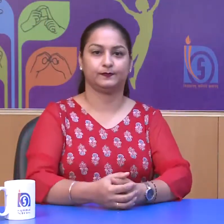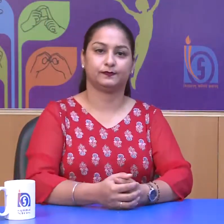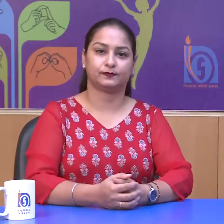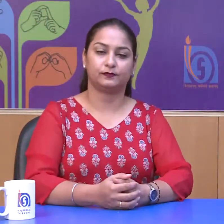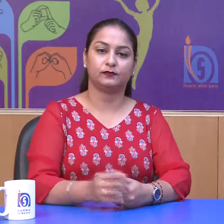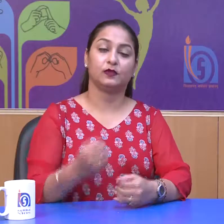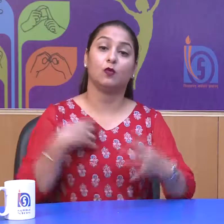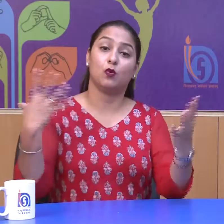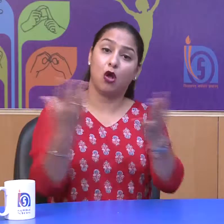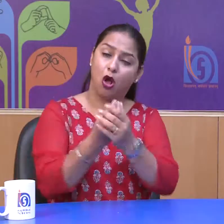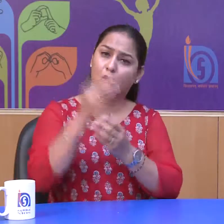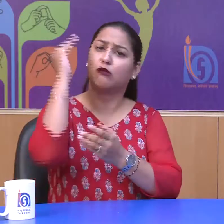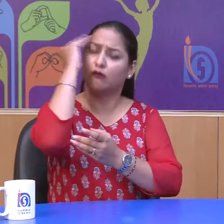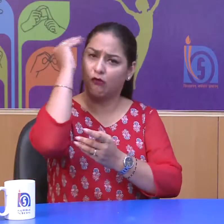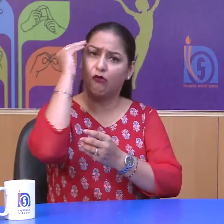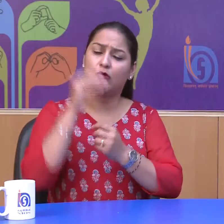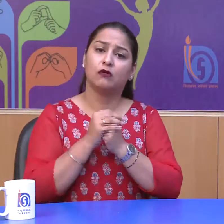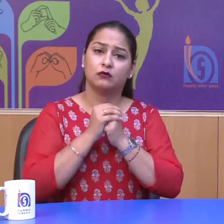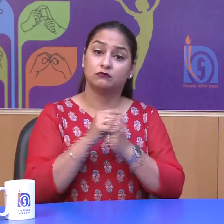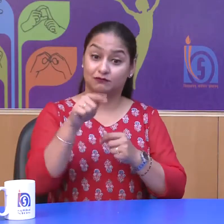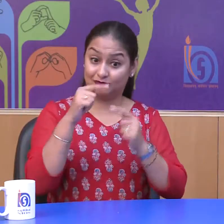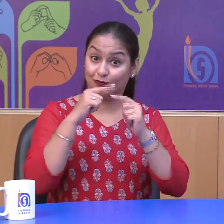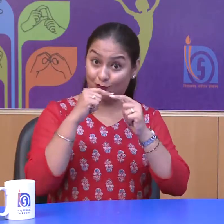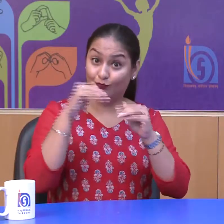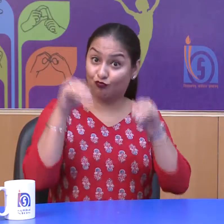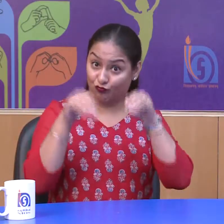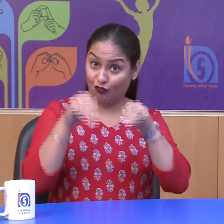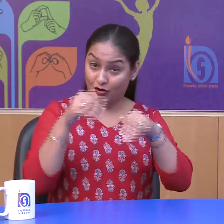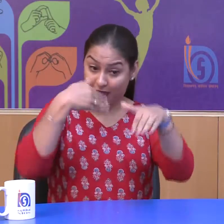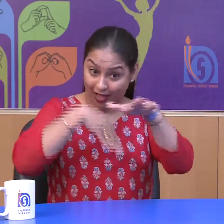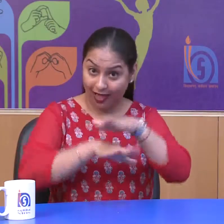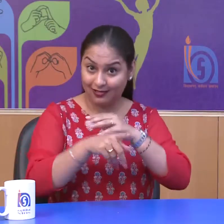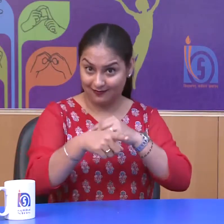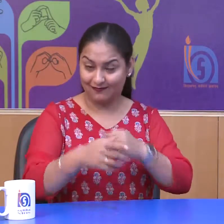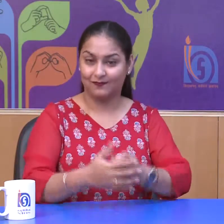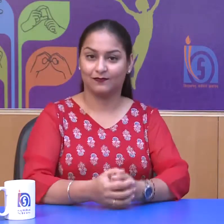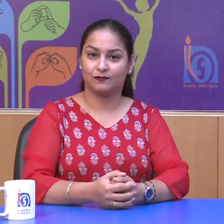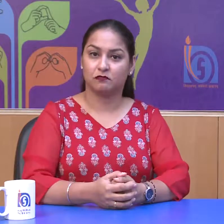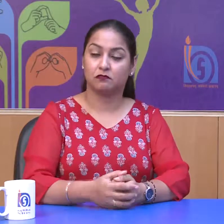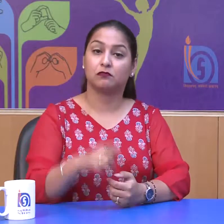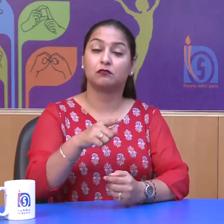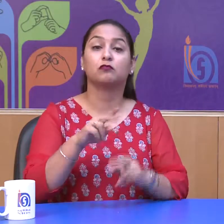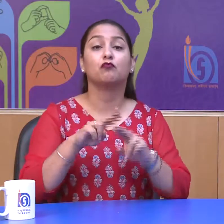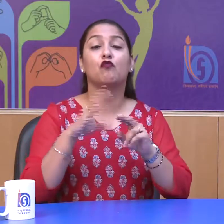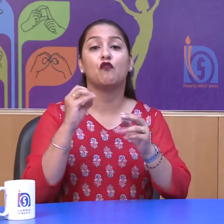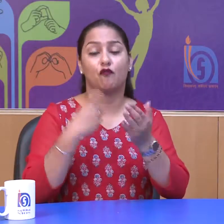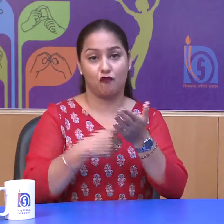We all know that voting in the election is a formal and